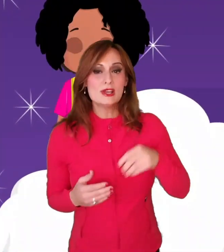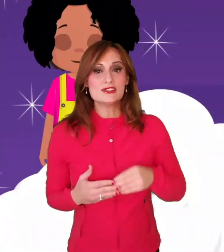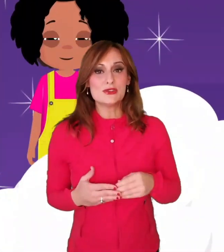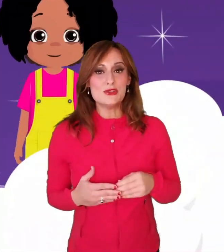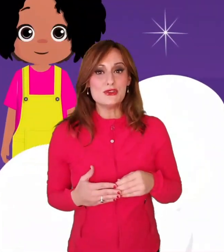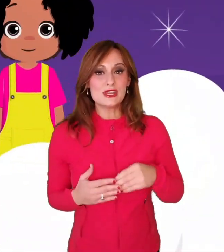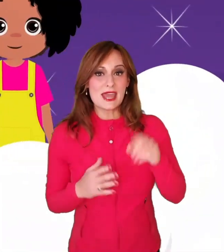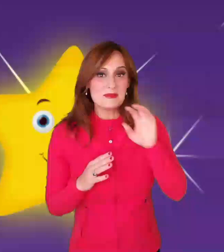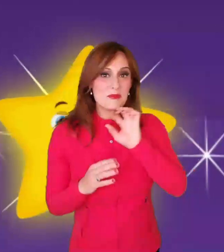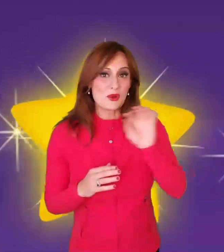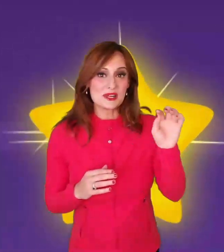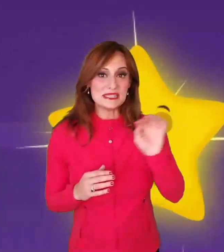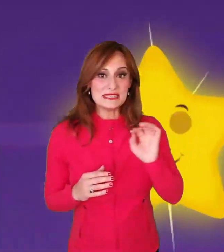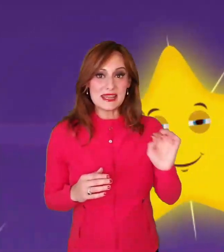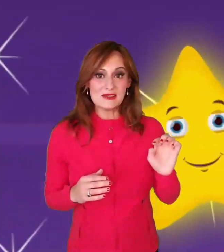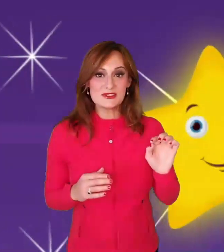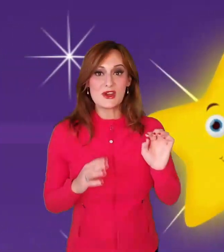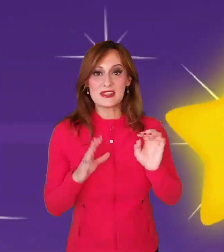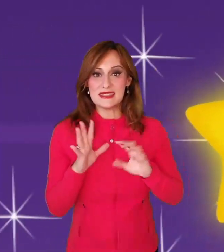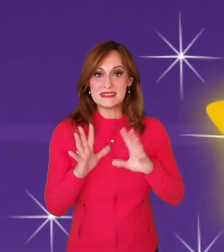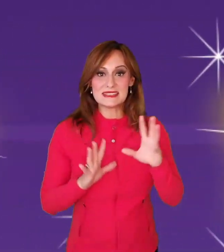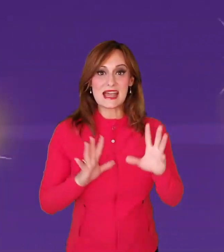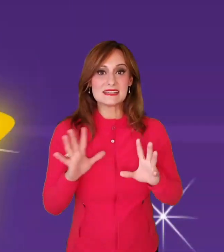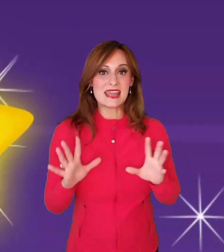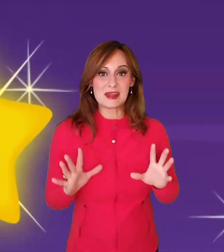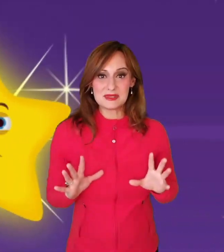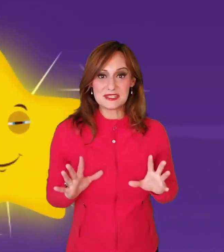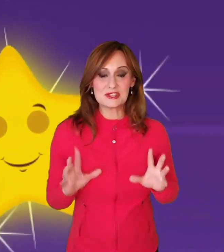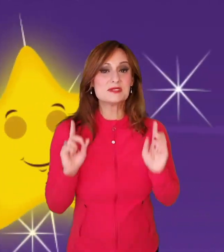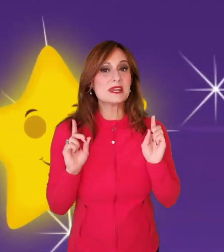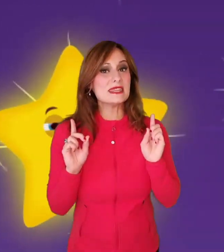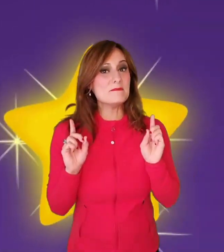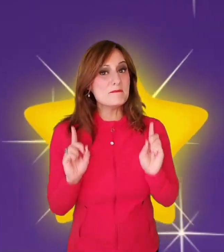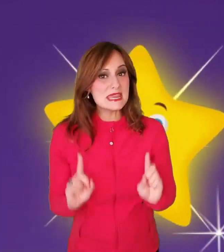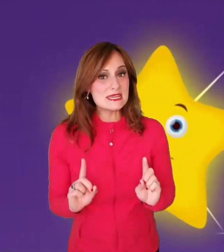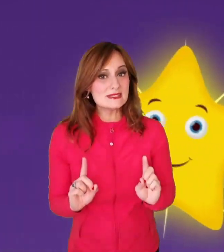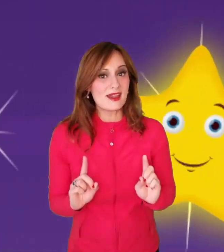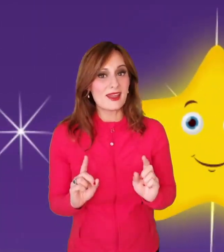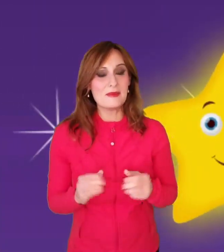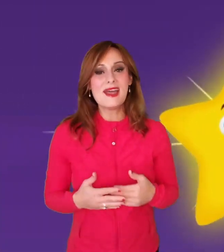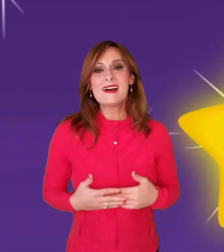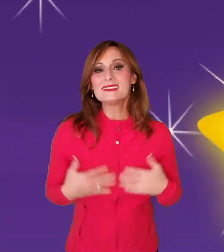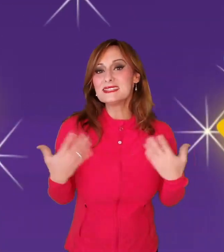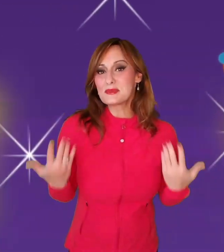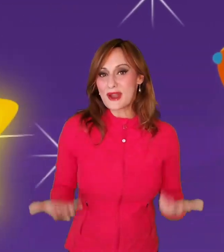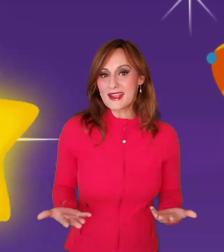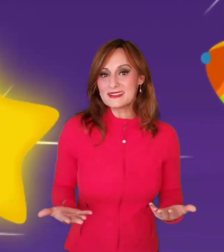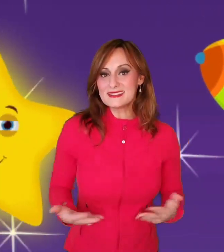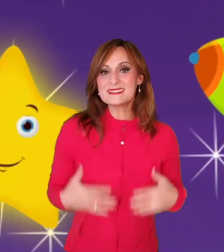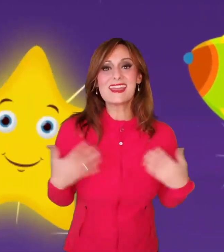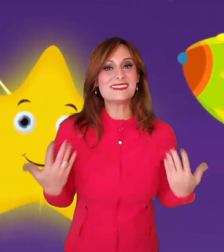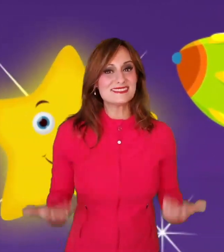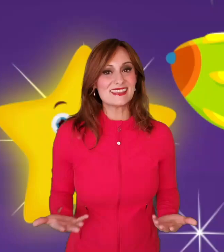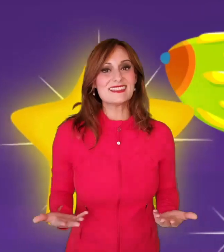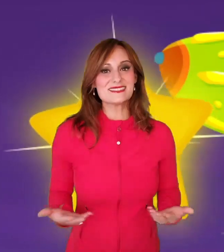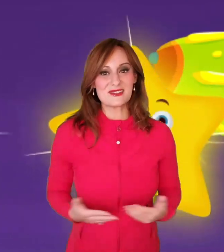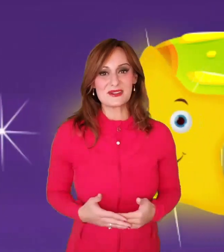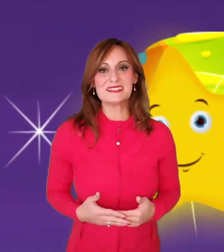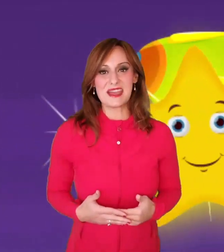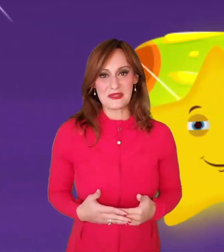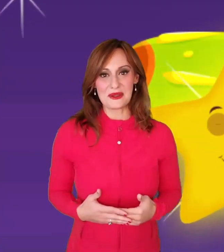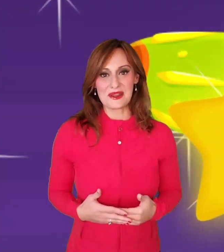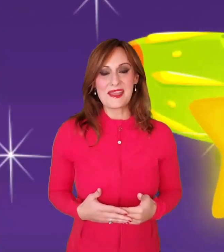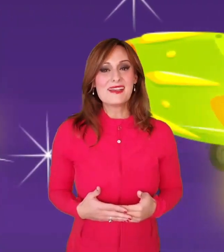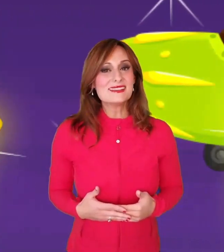below so you could get more details on the exact hand positions. But in the meantime, let's practice and sing this